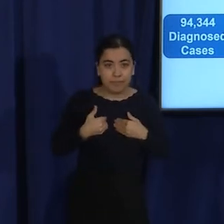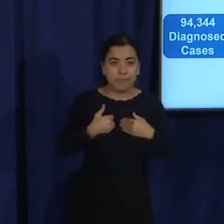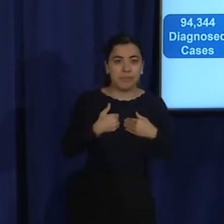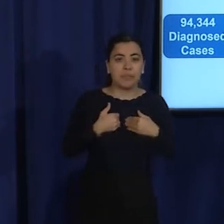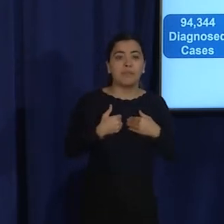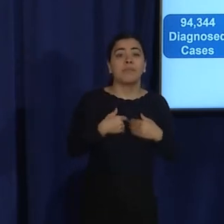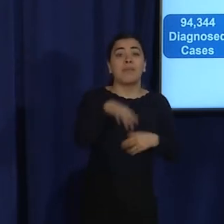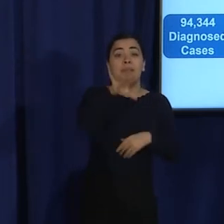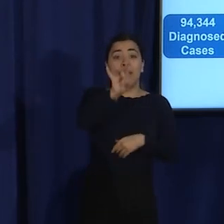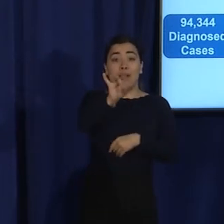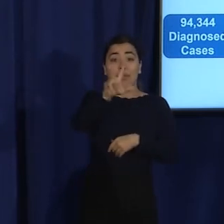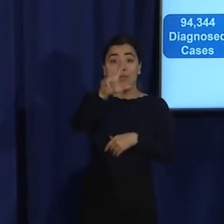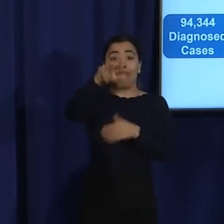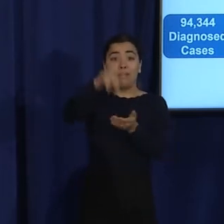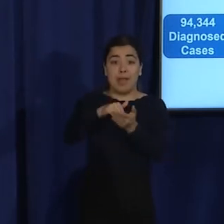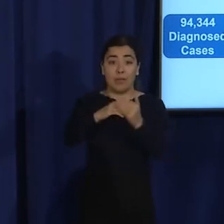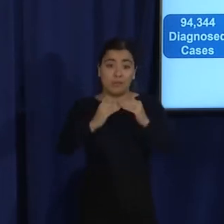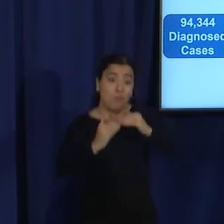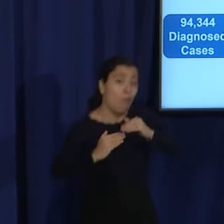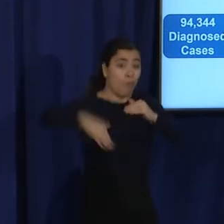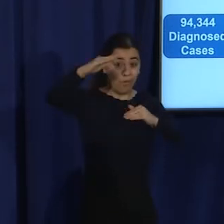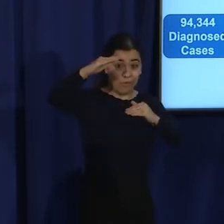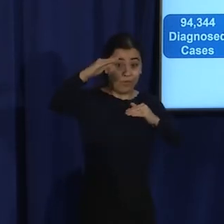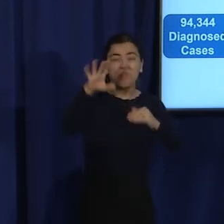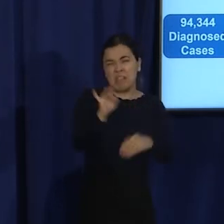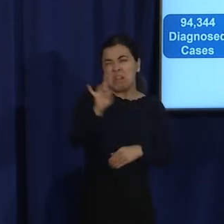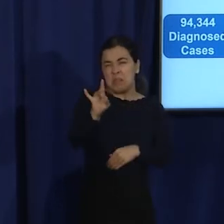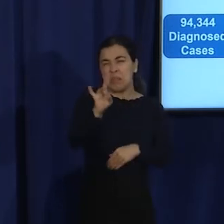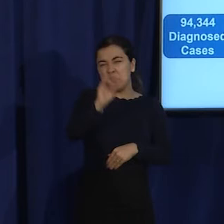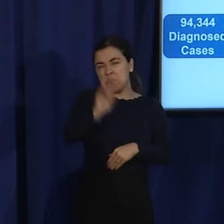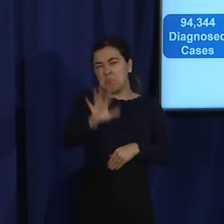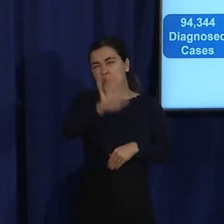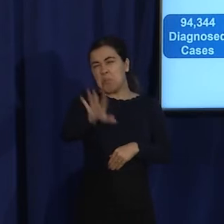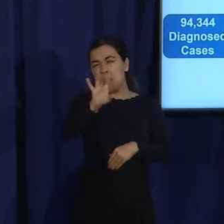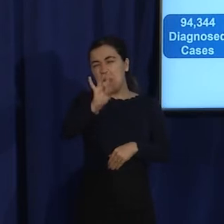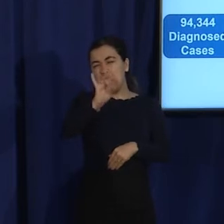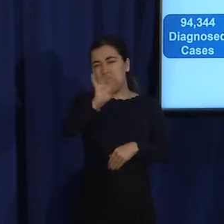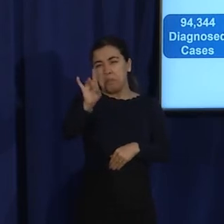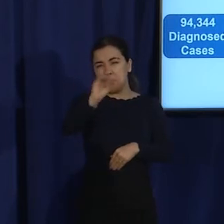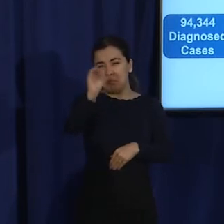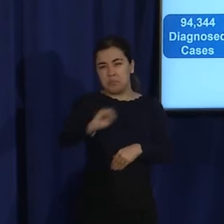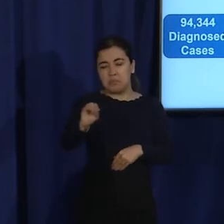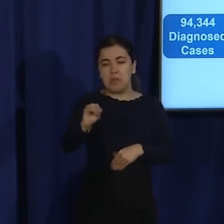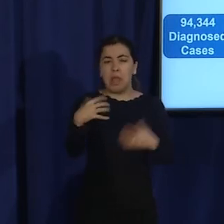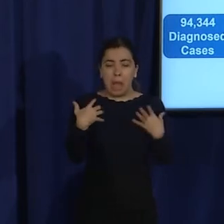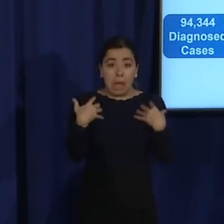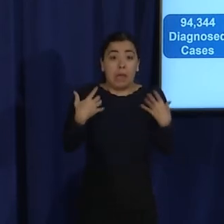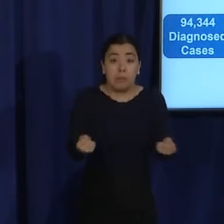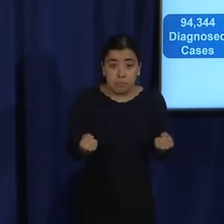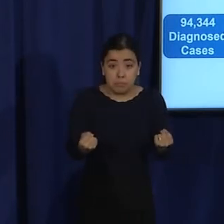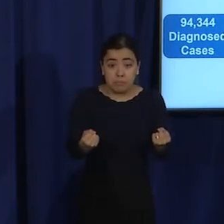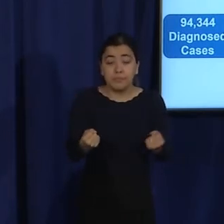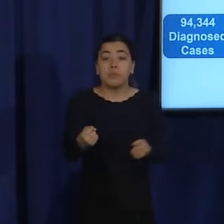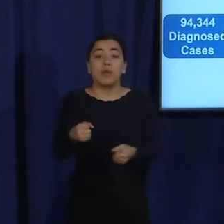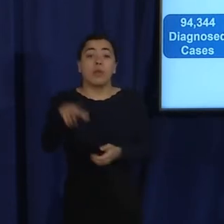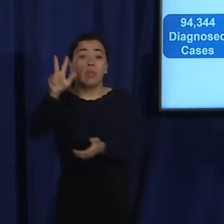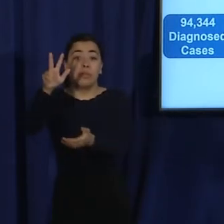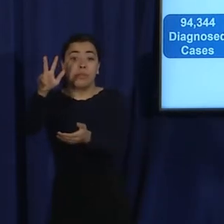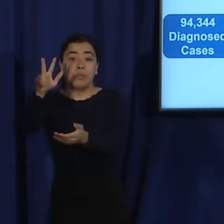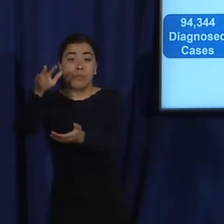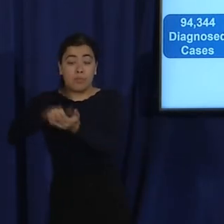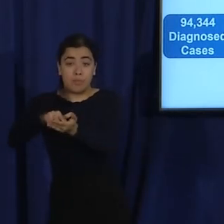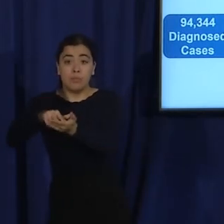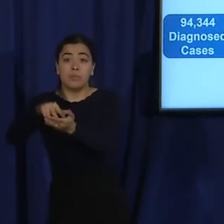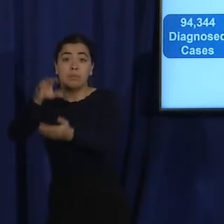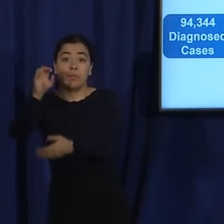people, 88%, have recovered from COVID, and we've had 3,037, or 3% of our cases, have